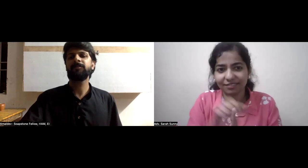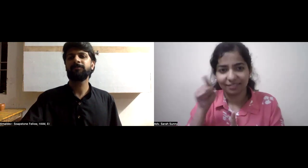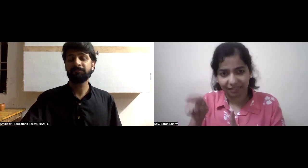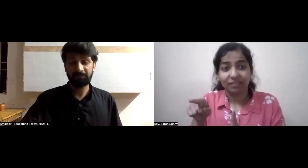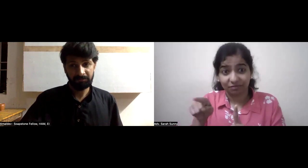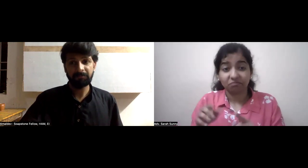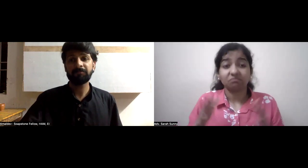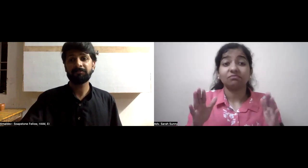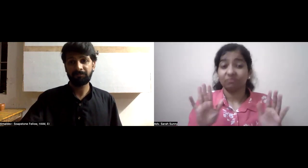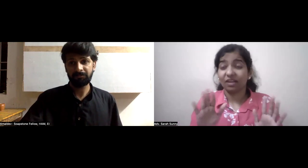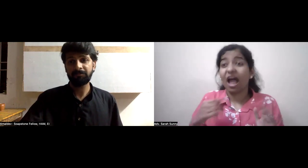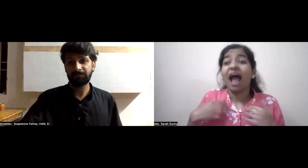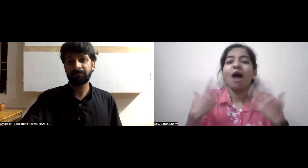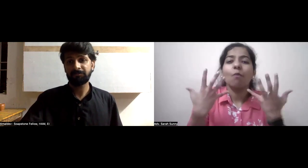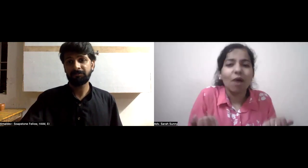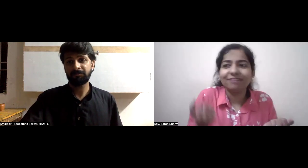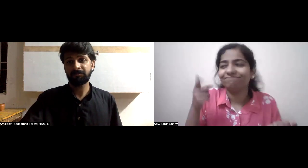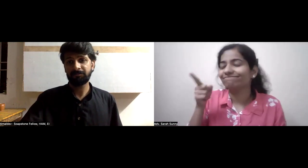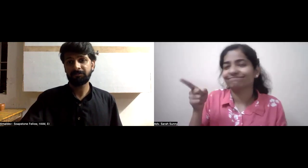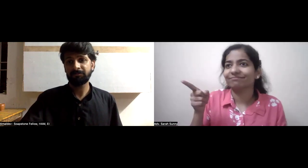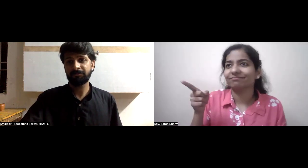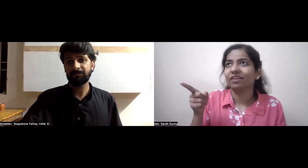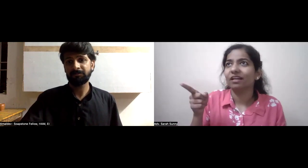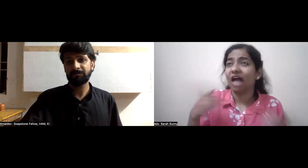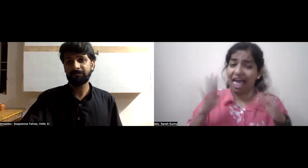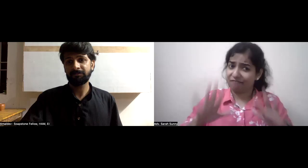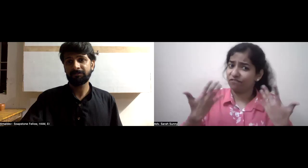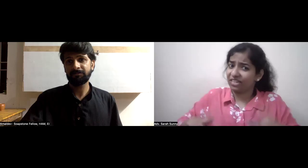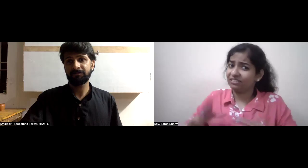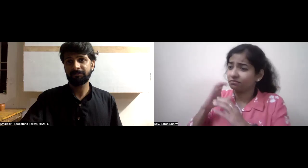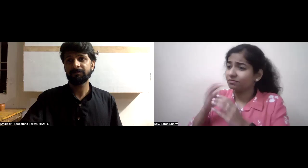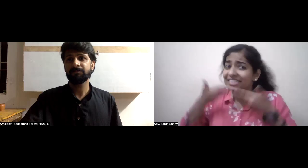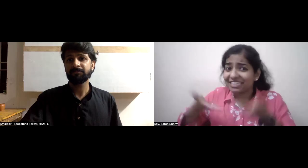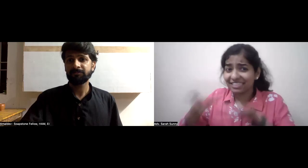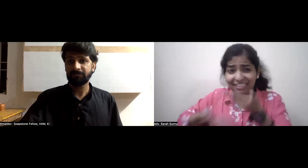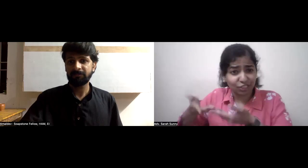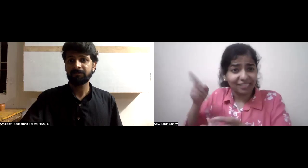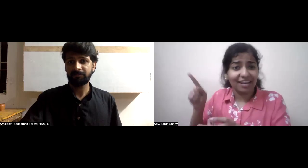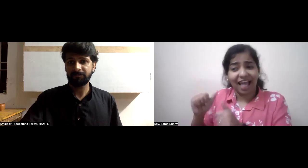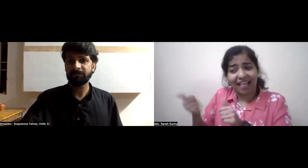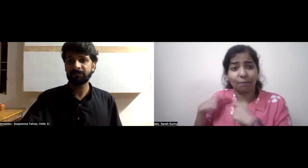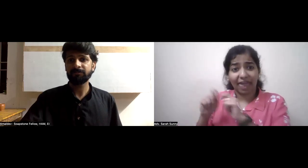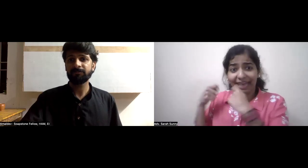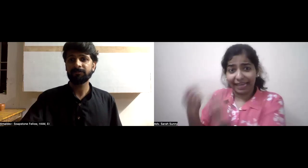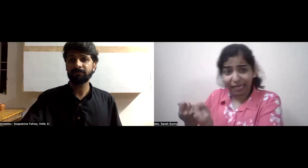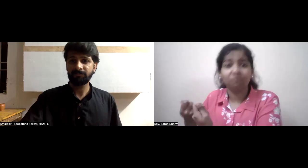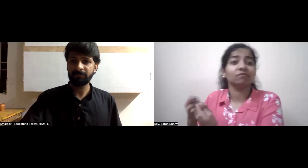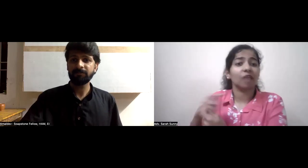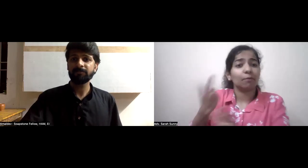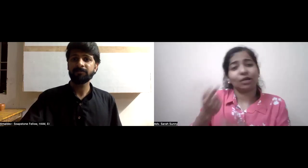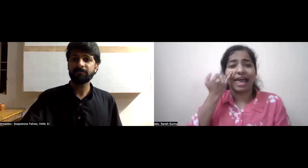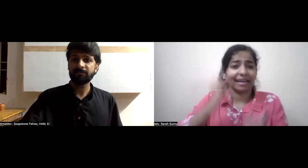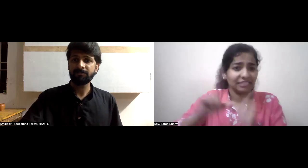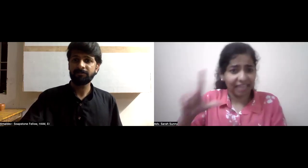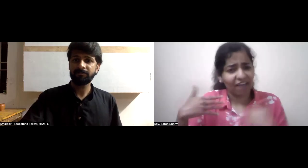Yes, and also another important thing that people should be aware of is deaf culture. I like to explain to them, help